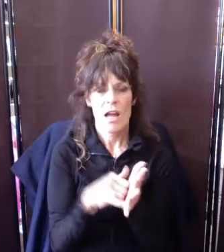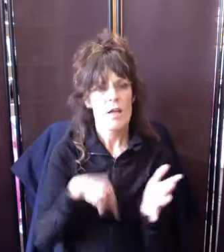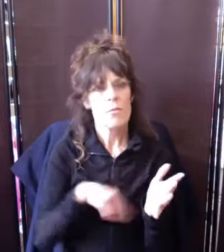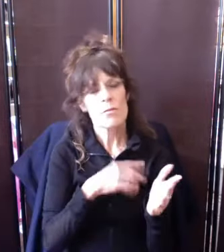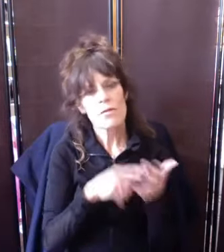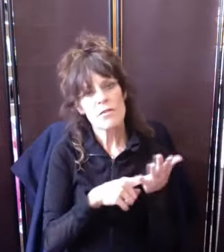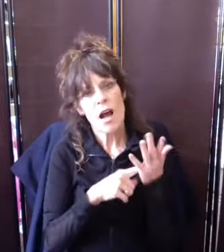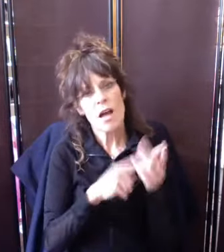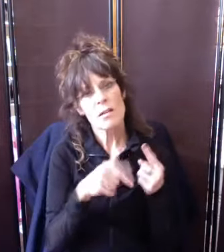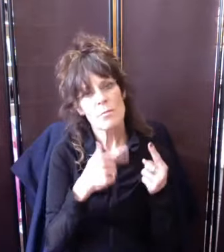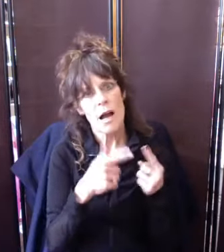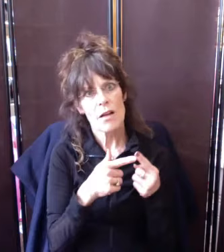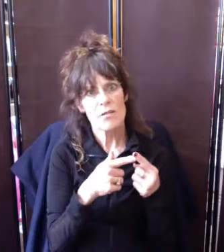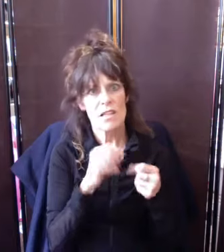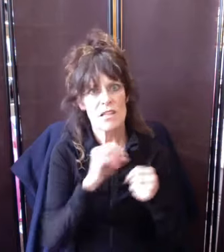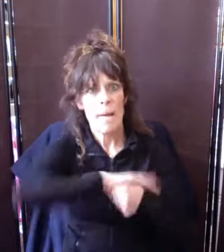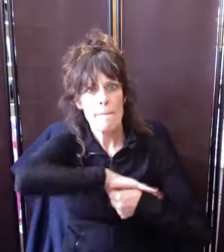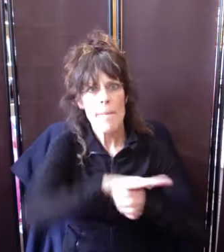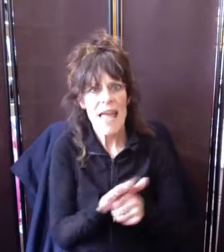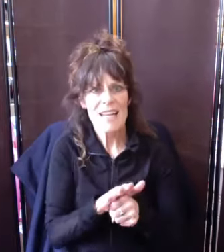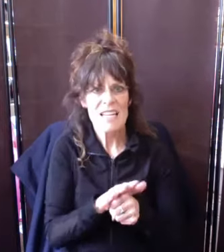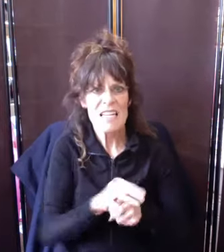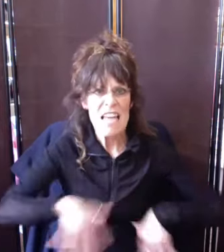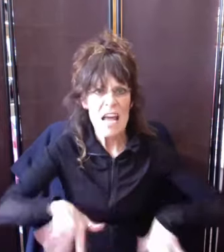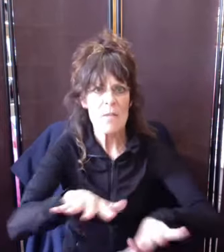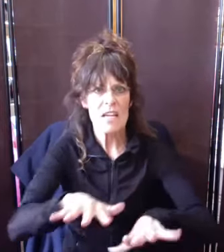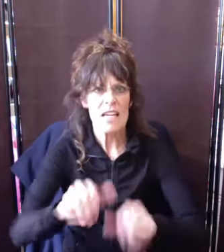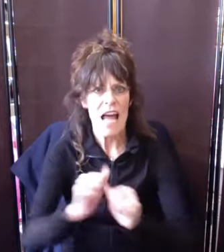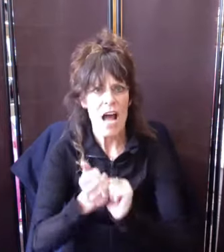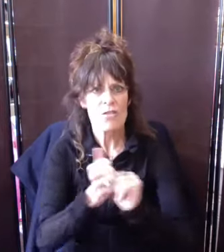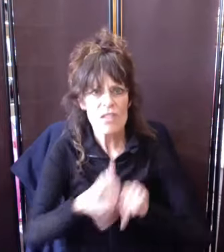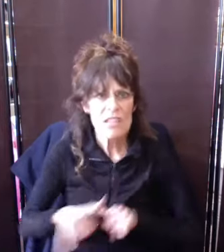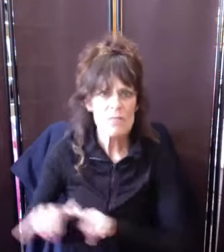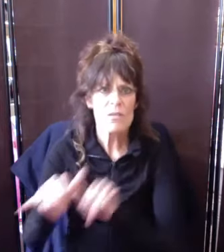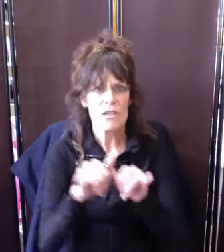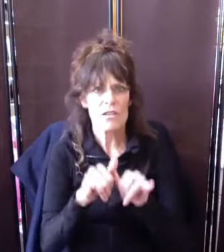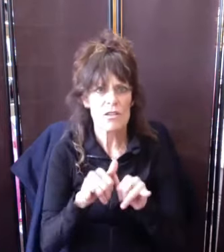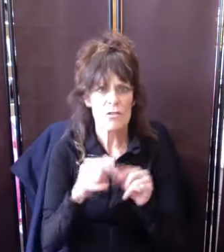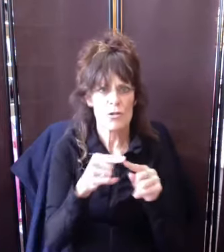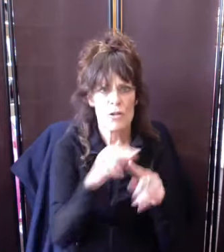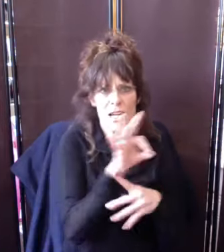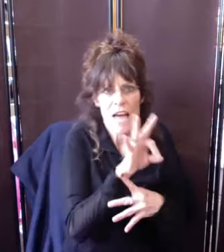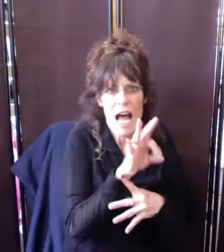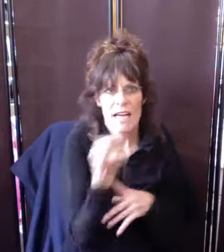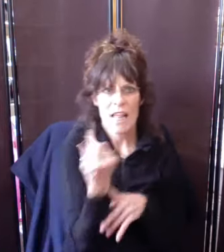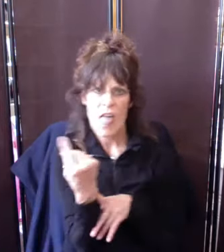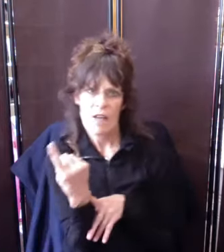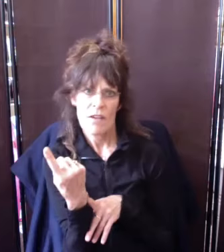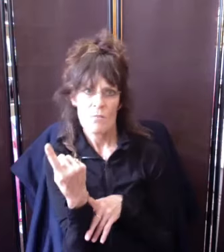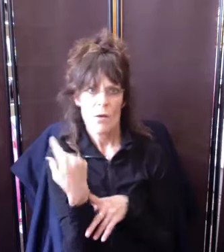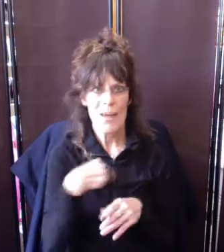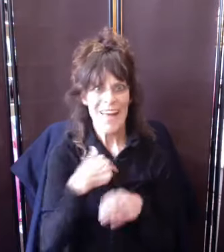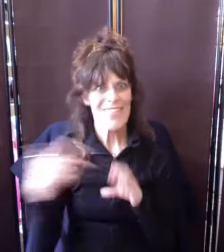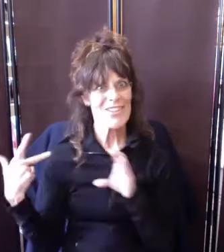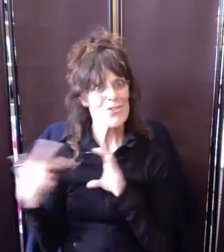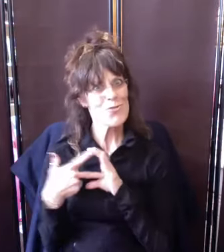pandemic and how similar it's been in so many ways, right? Except that we've got this great, like, this Zoom stuff. Like, we couldn't even use our cell